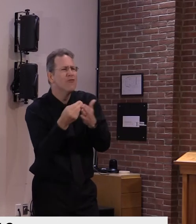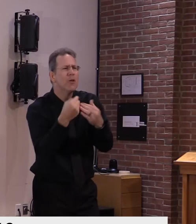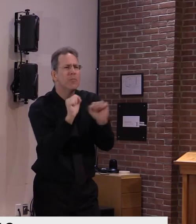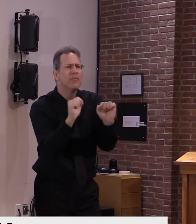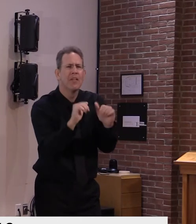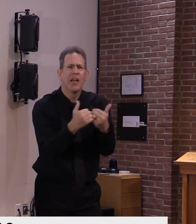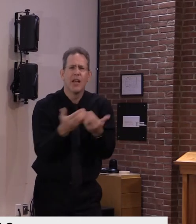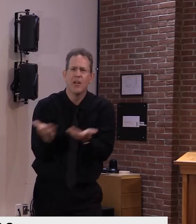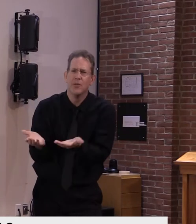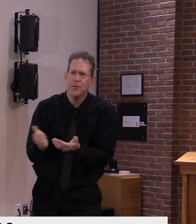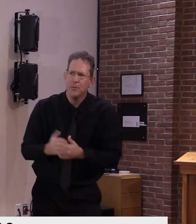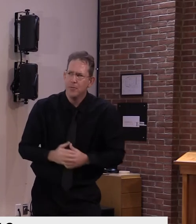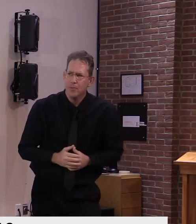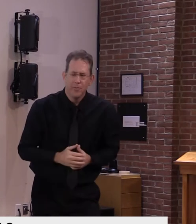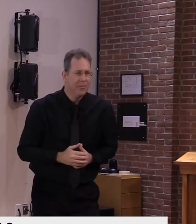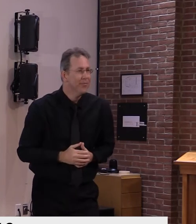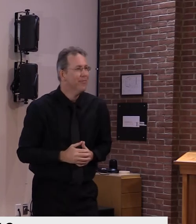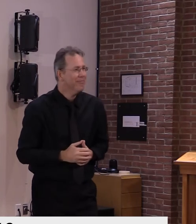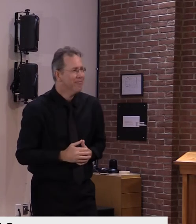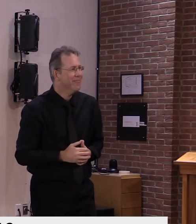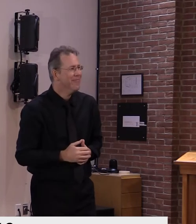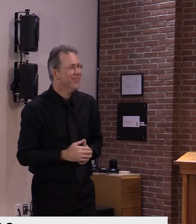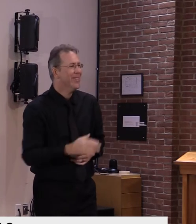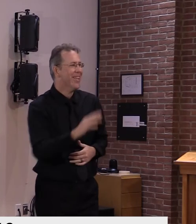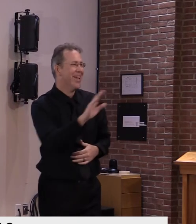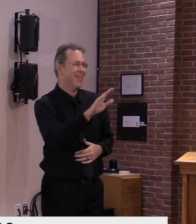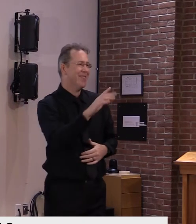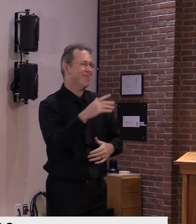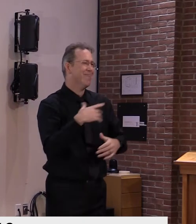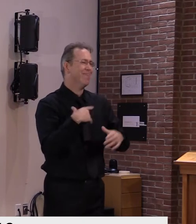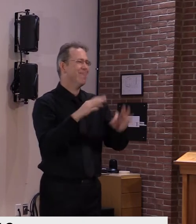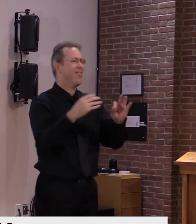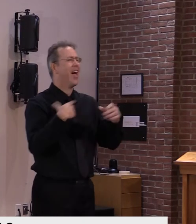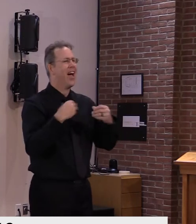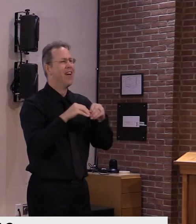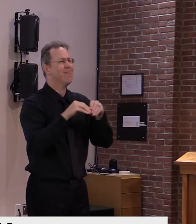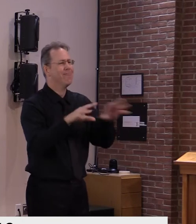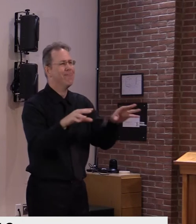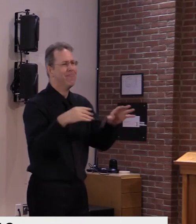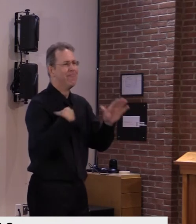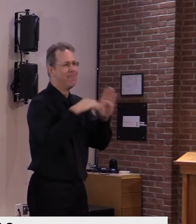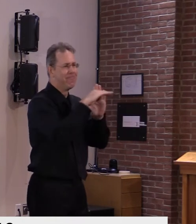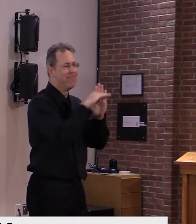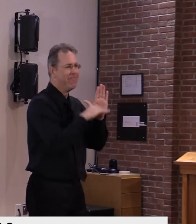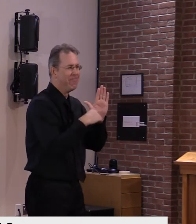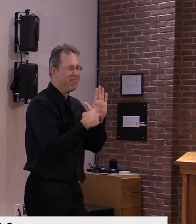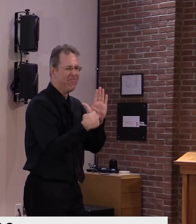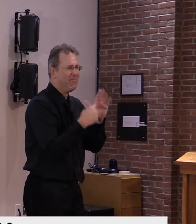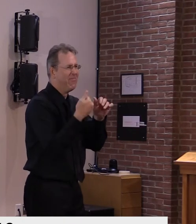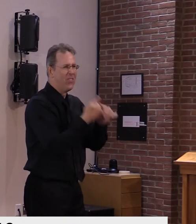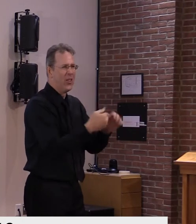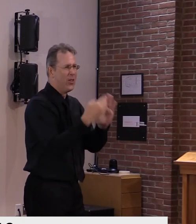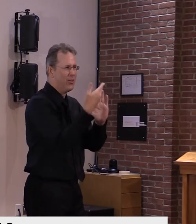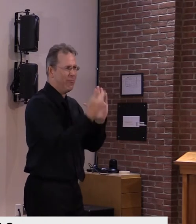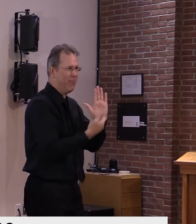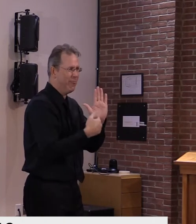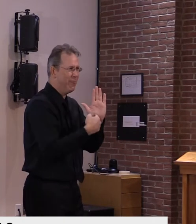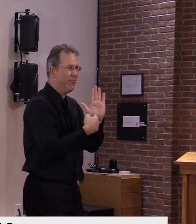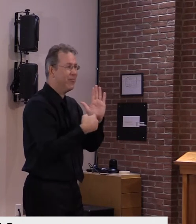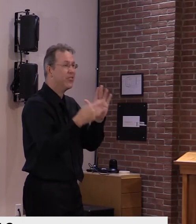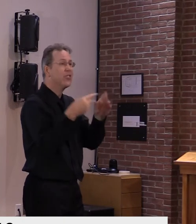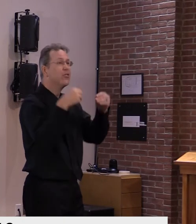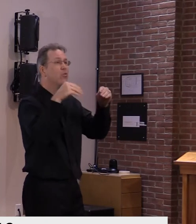place. Many of the retail operations, if they can just make sure that they're spaced